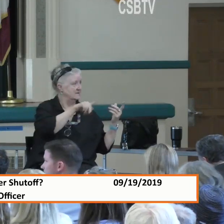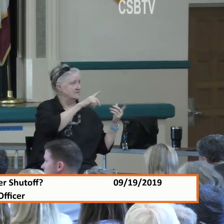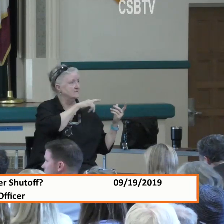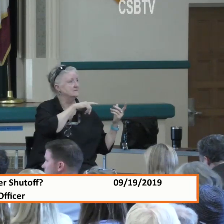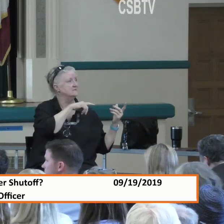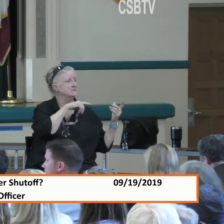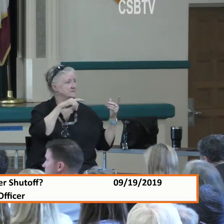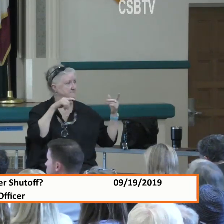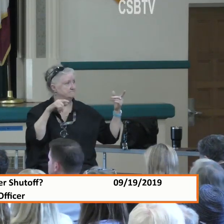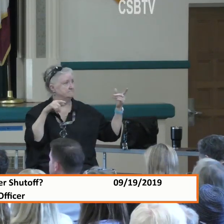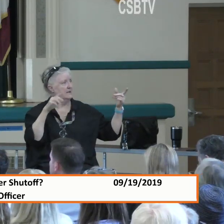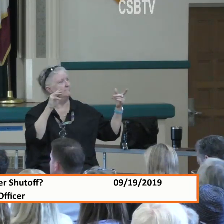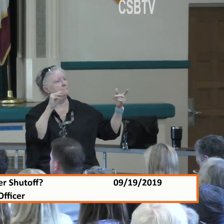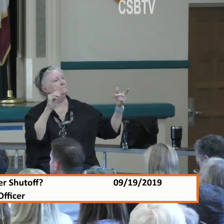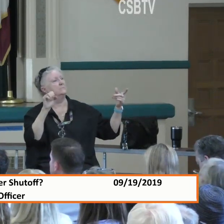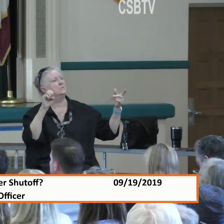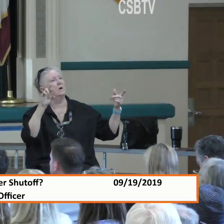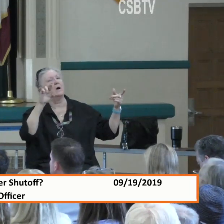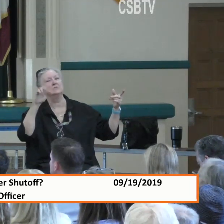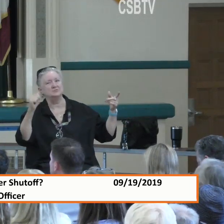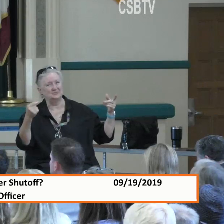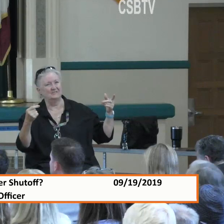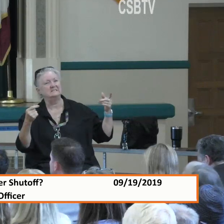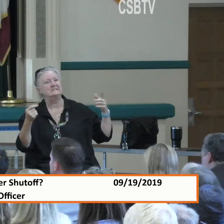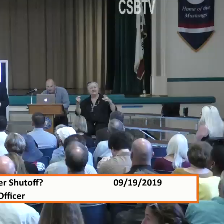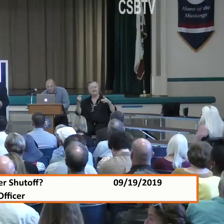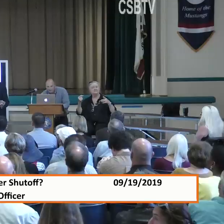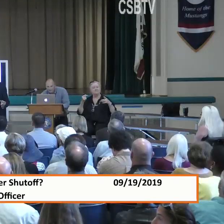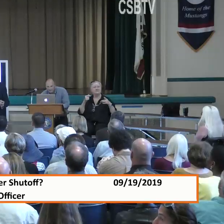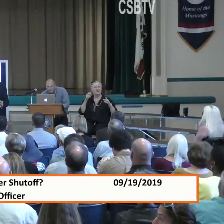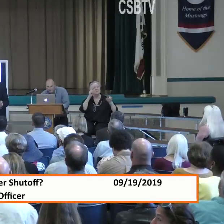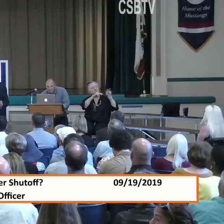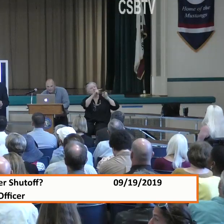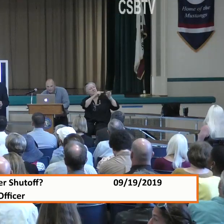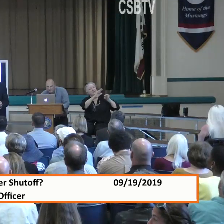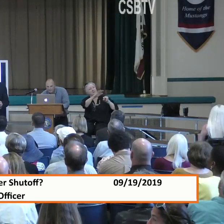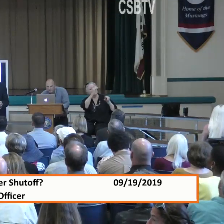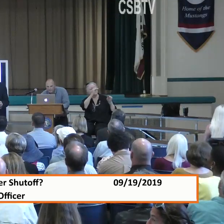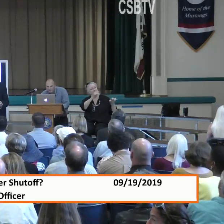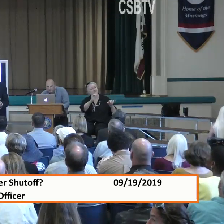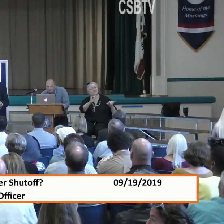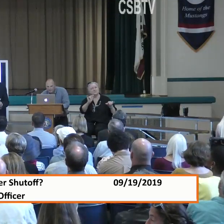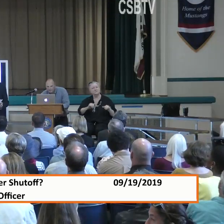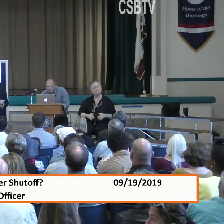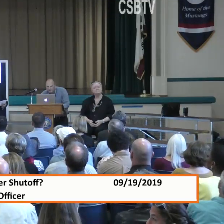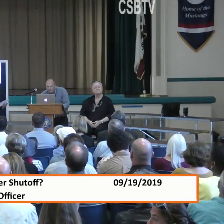so. And take a look at what they have to help us.